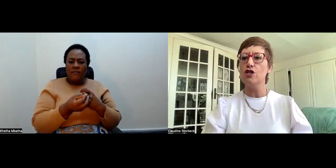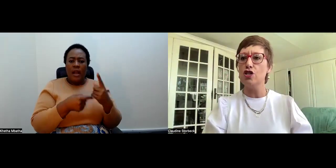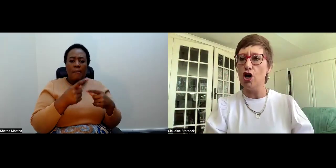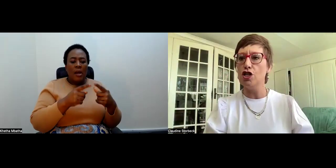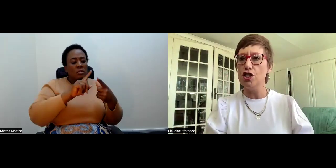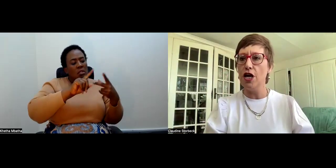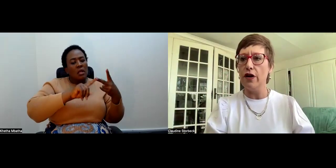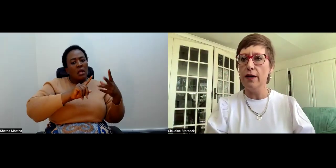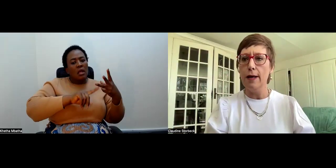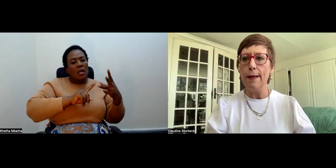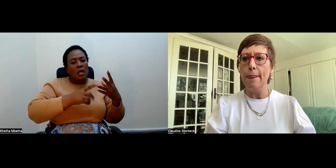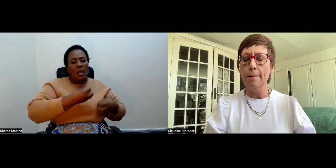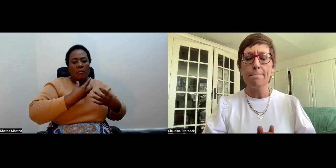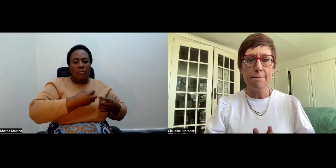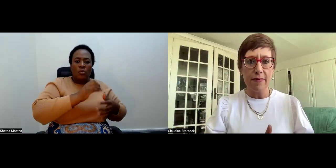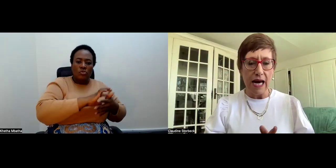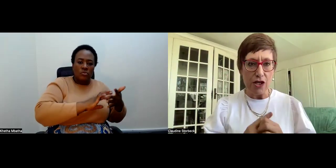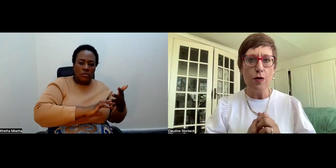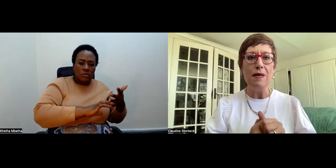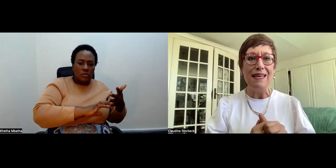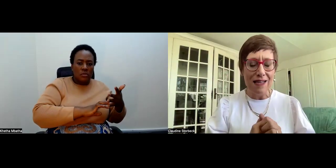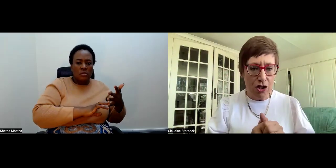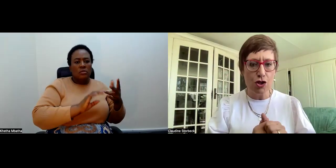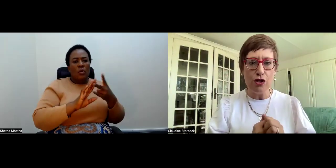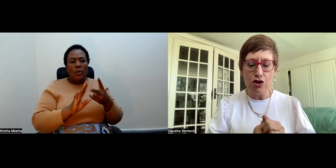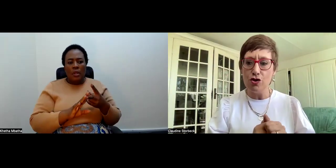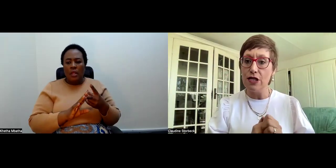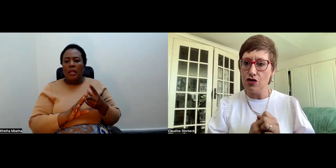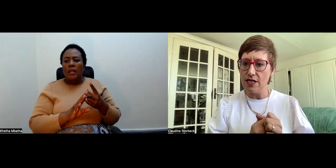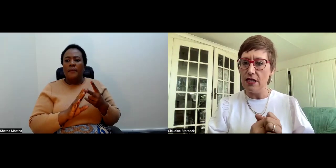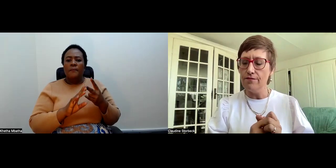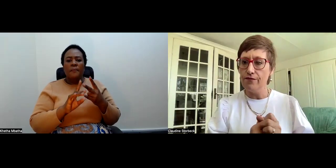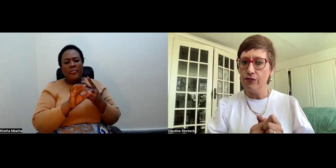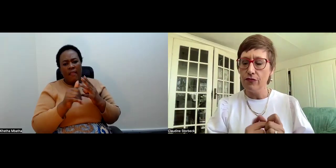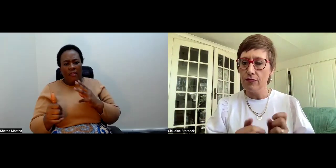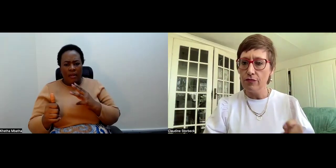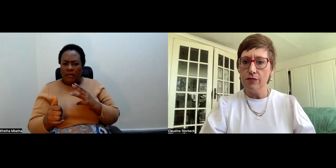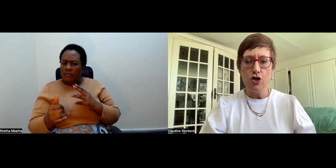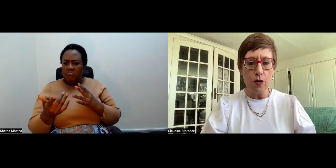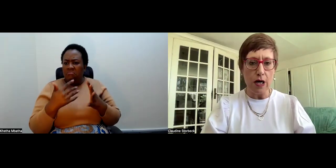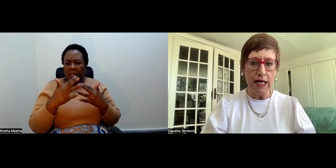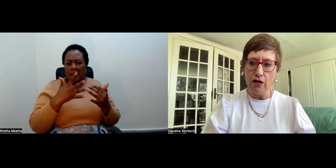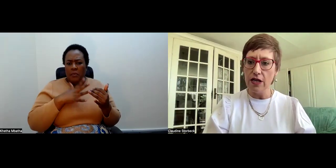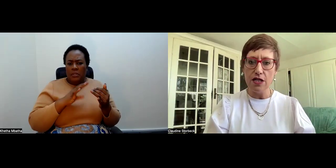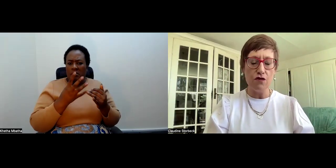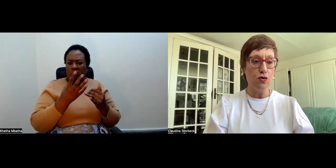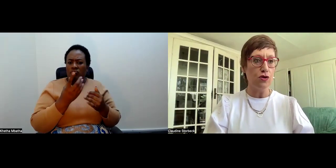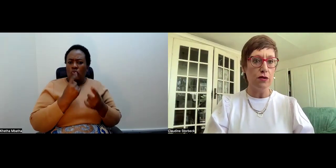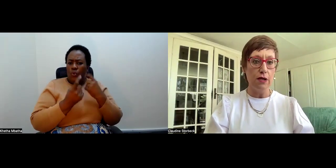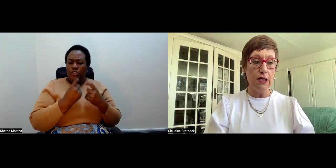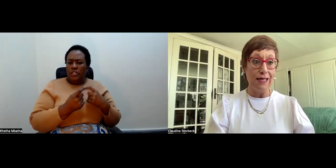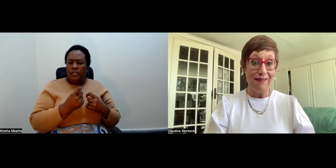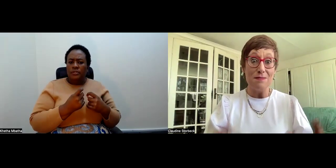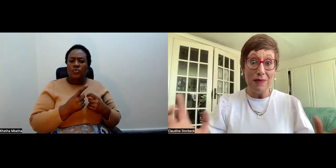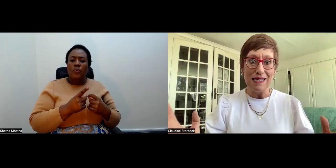just started sharing as we begin to introduce literacy to our hearing and deaf